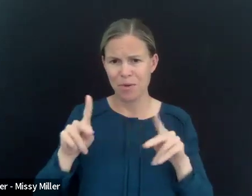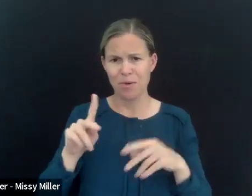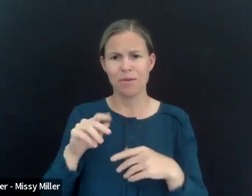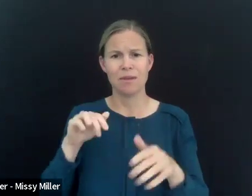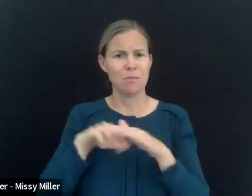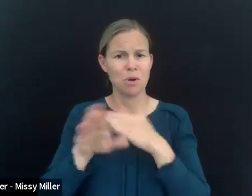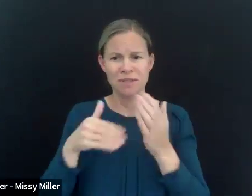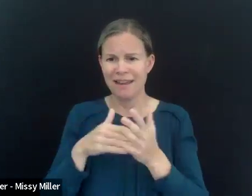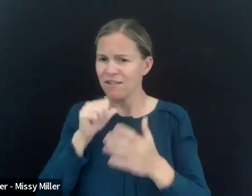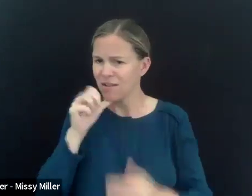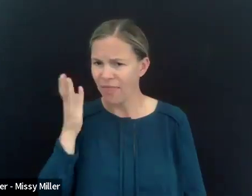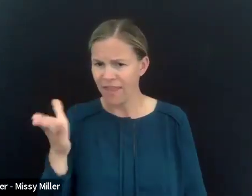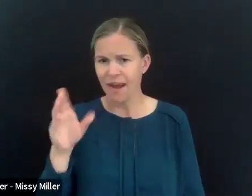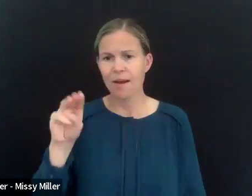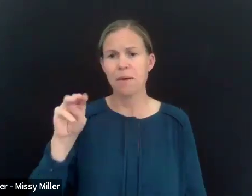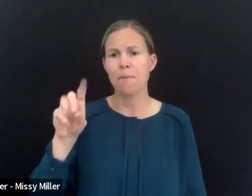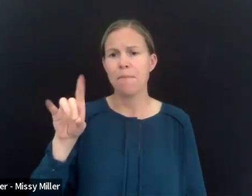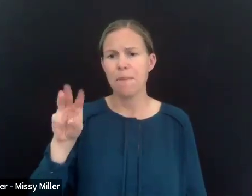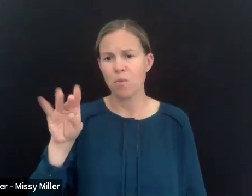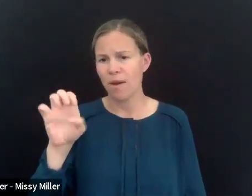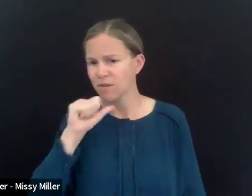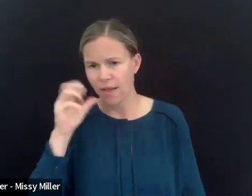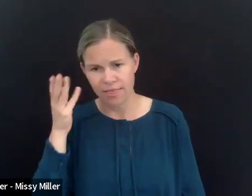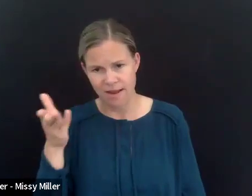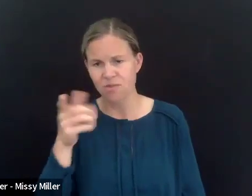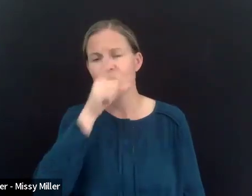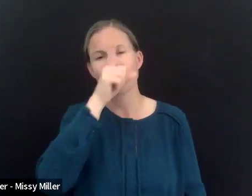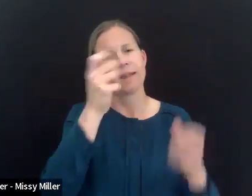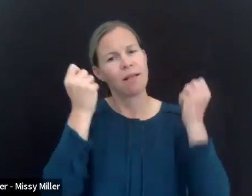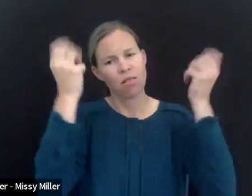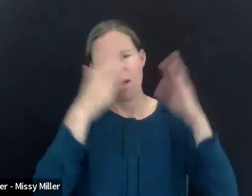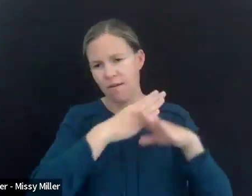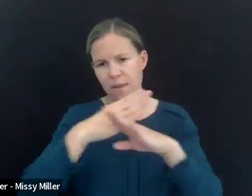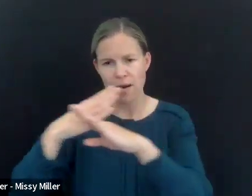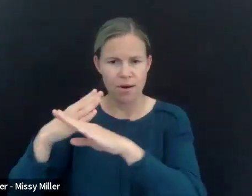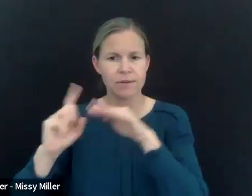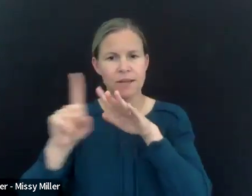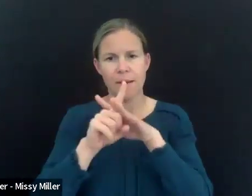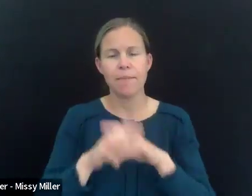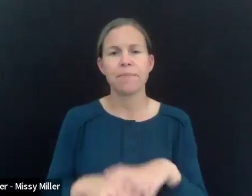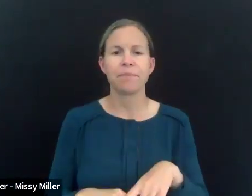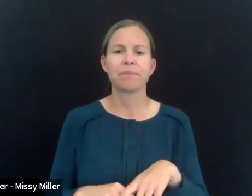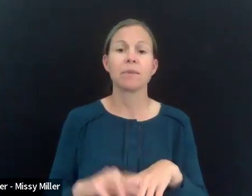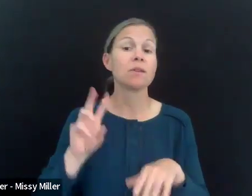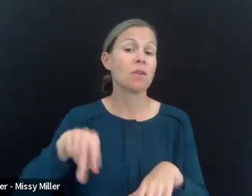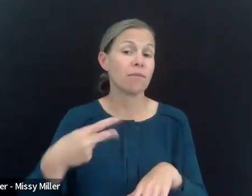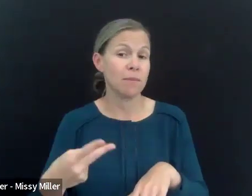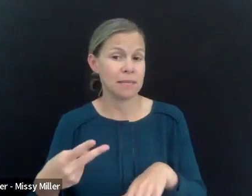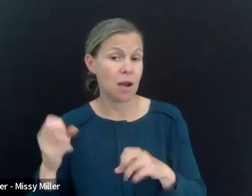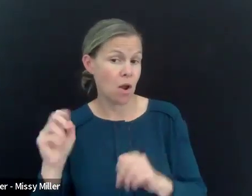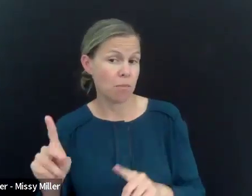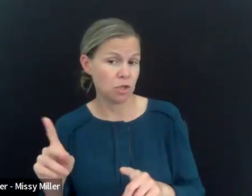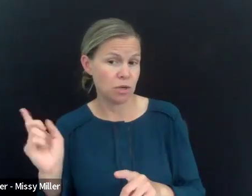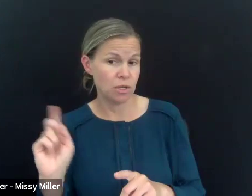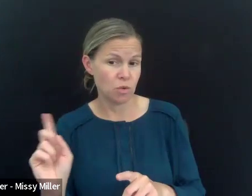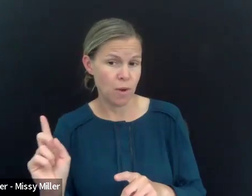out. So that's in a nutshell the nature of the barriers. The flip side opportunity is,